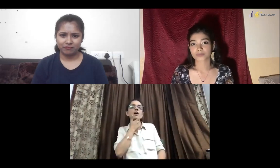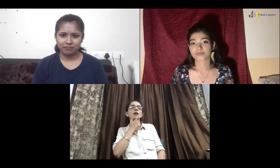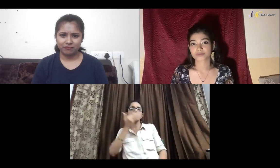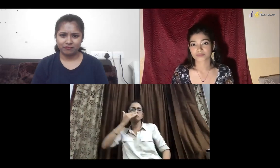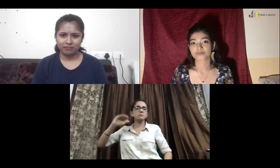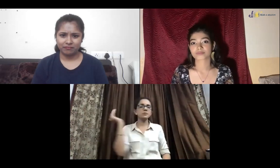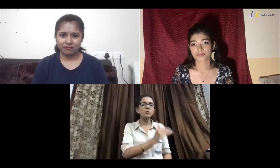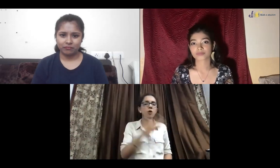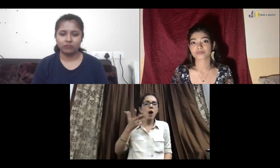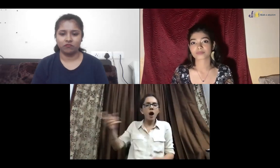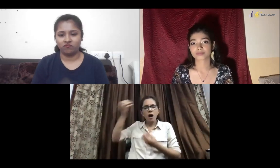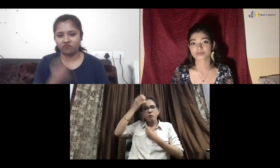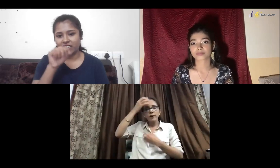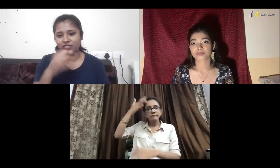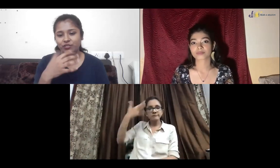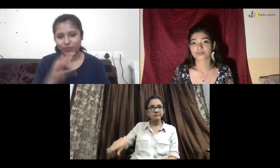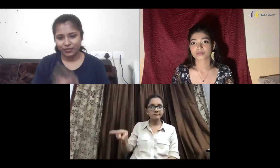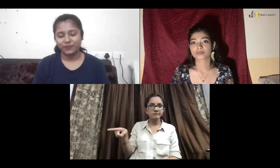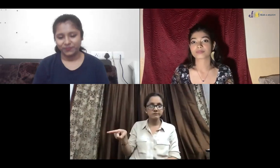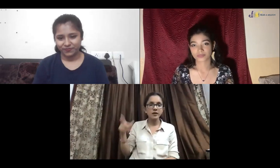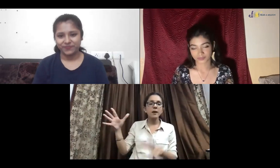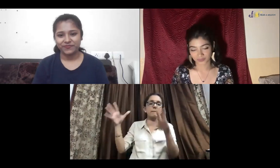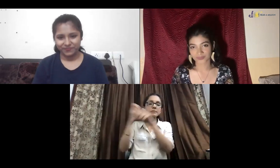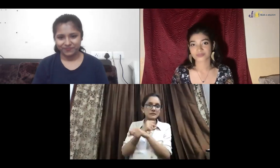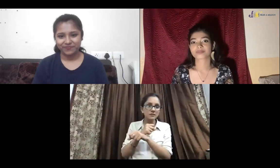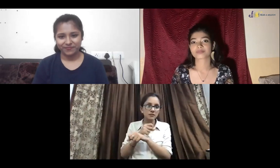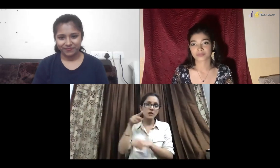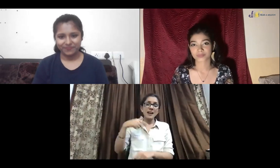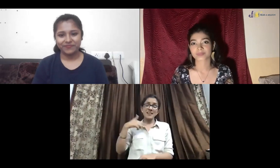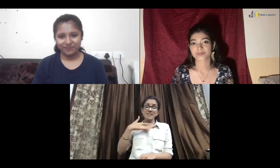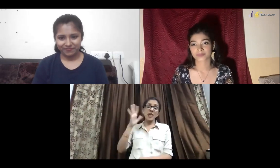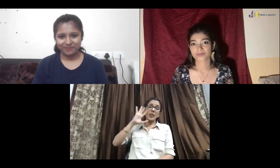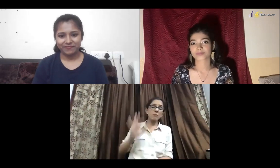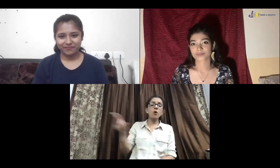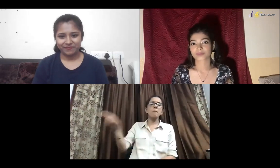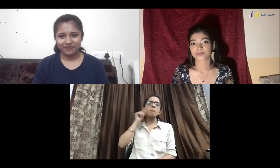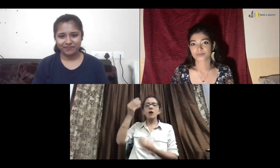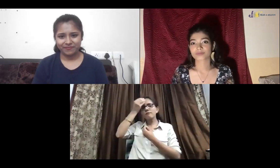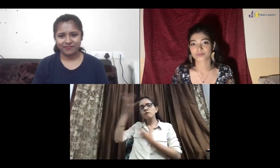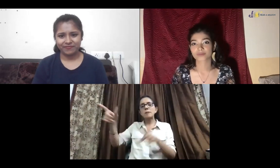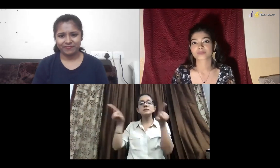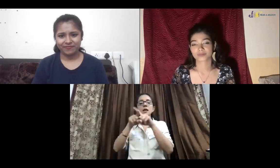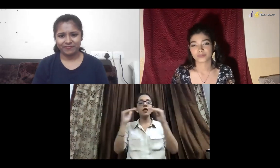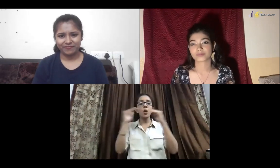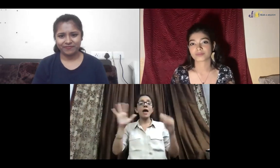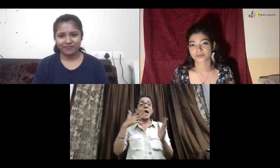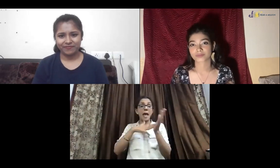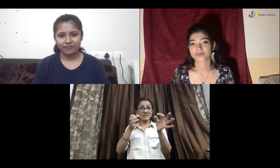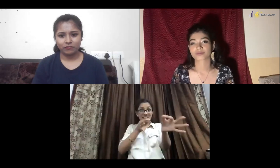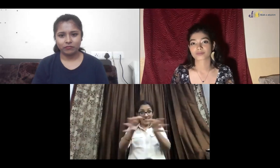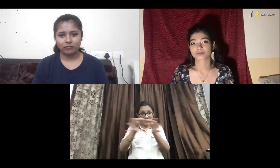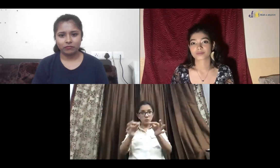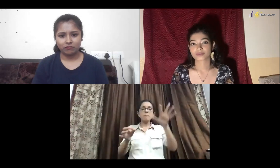will study that thing in their They are not academics. aware. The awareness is They will missing. they will